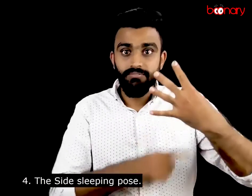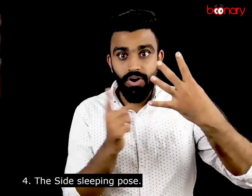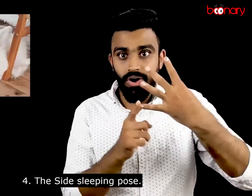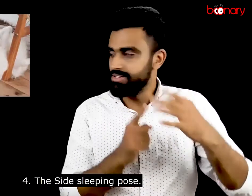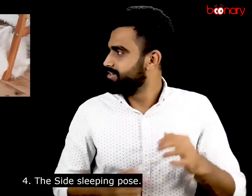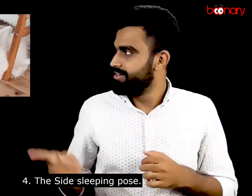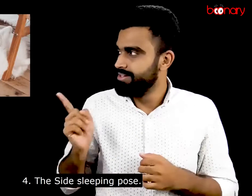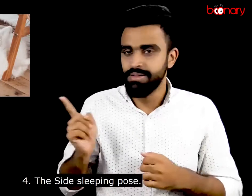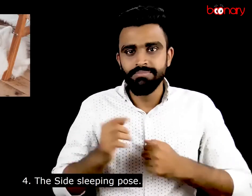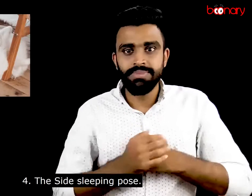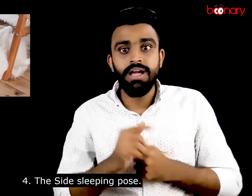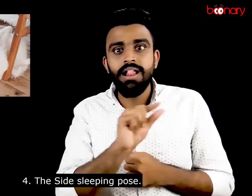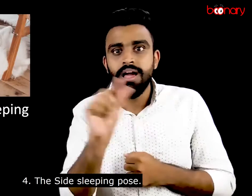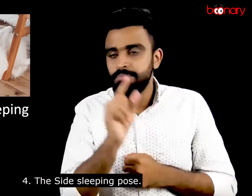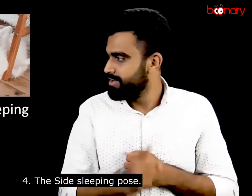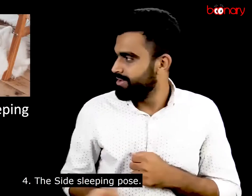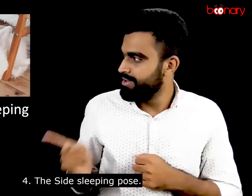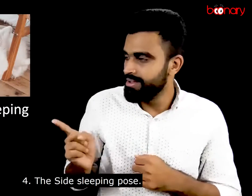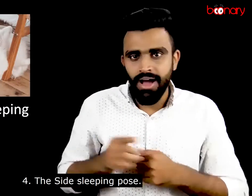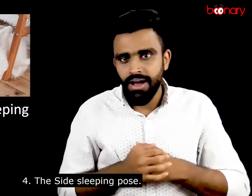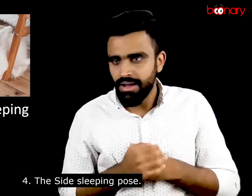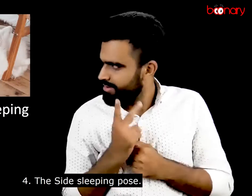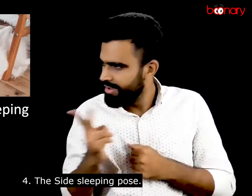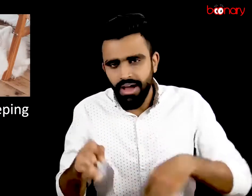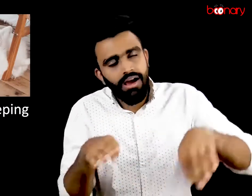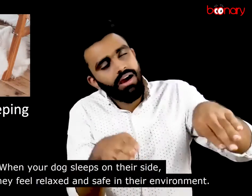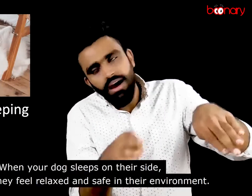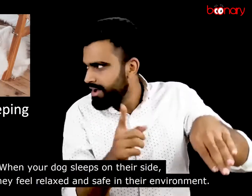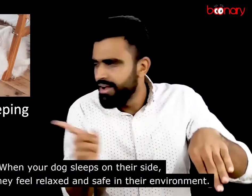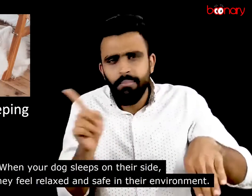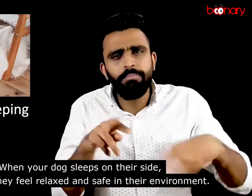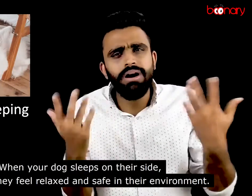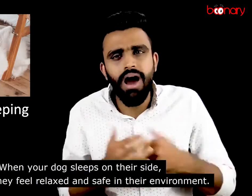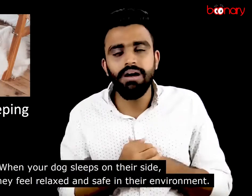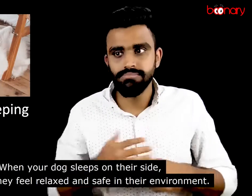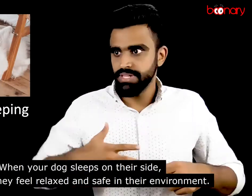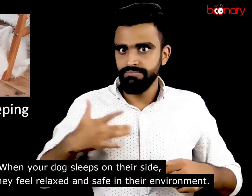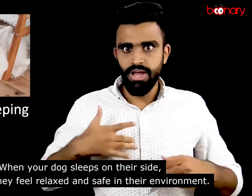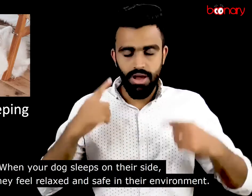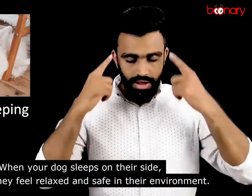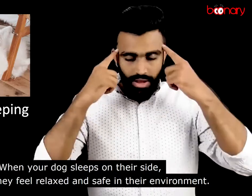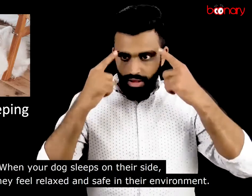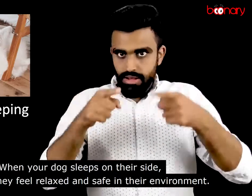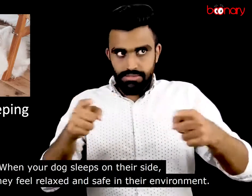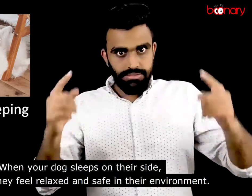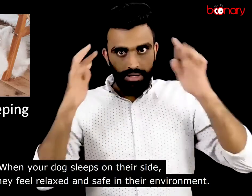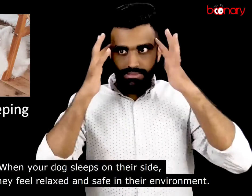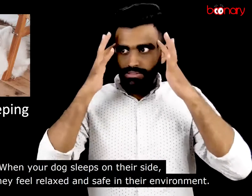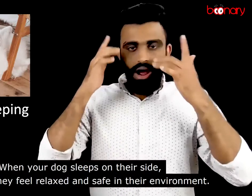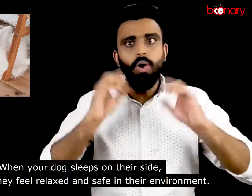Number 4. The side sleeping pose. When your dog sleeps on their side, it means they